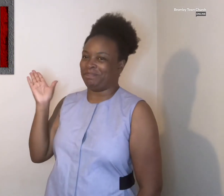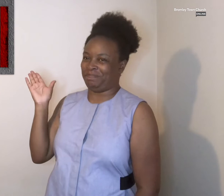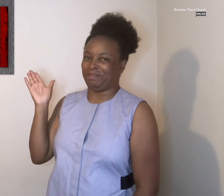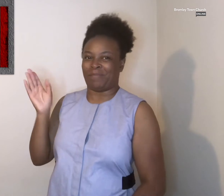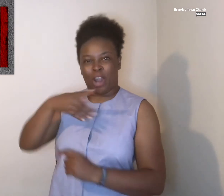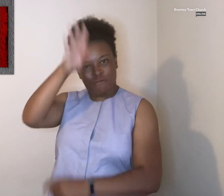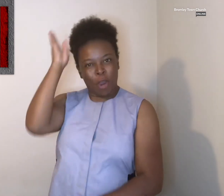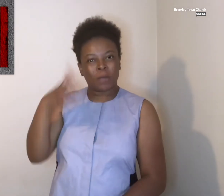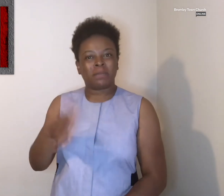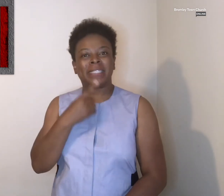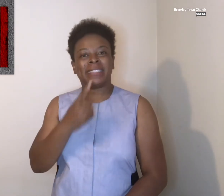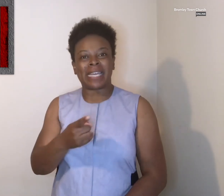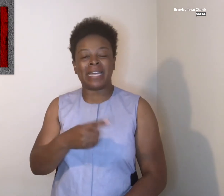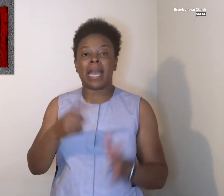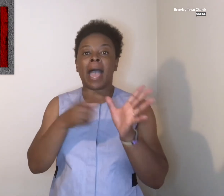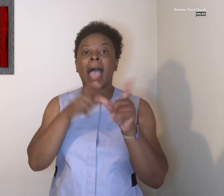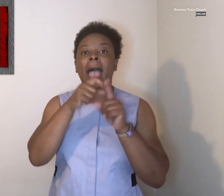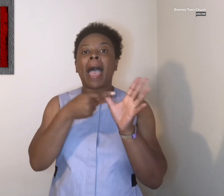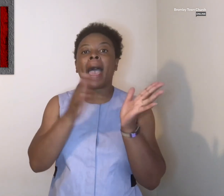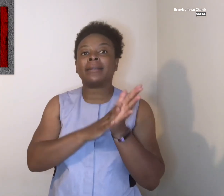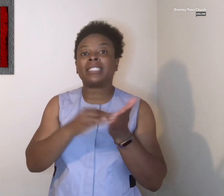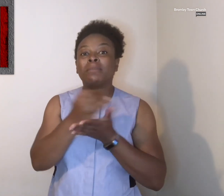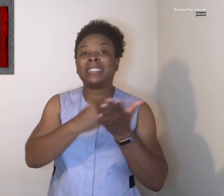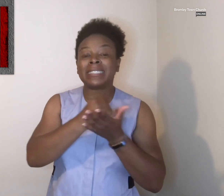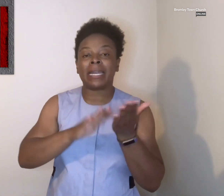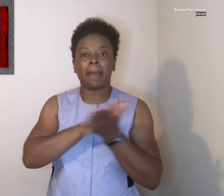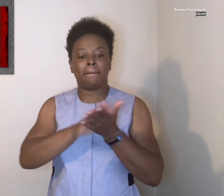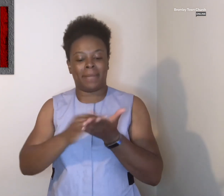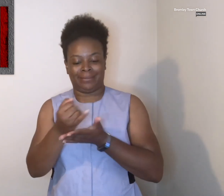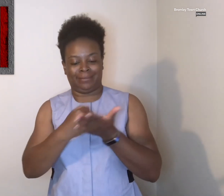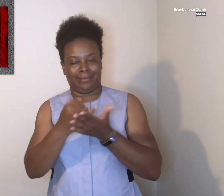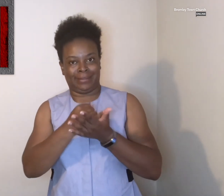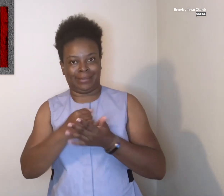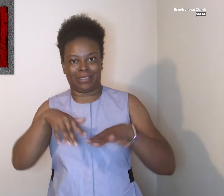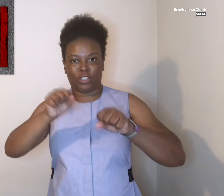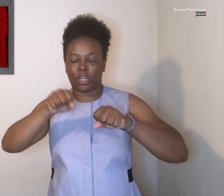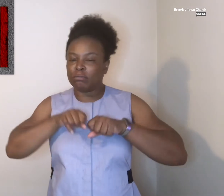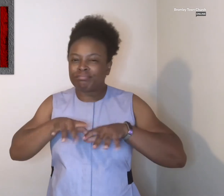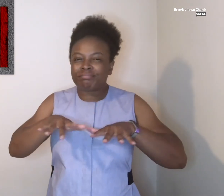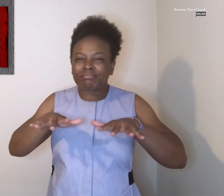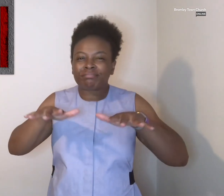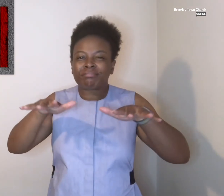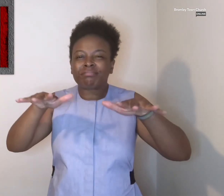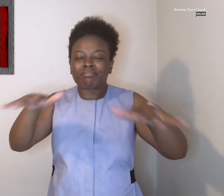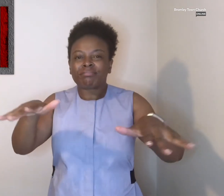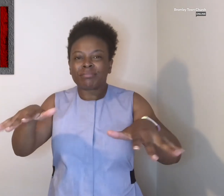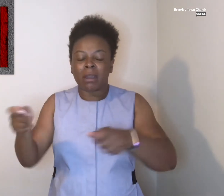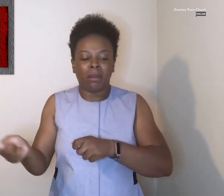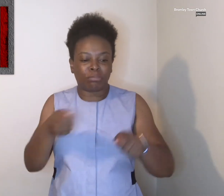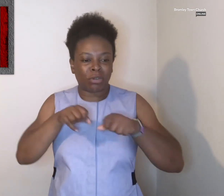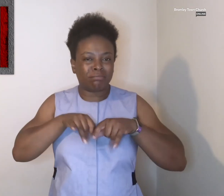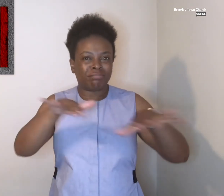sin entered the world. Adam's sin brought death, so death spread to everyone, for